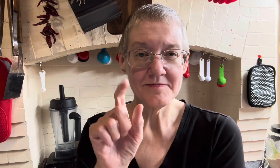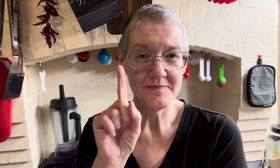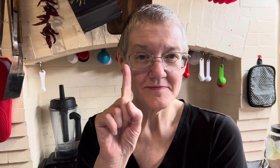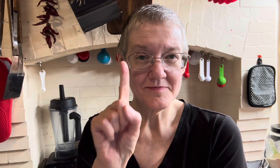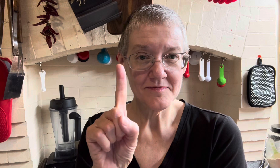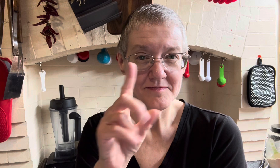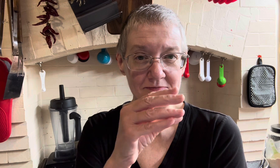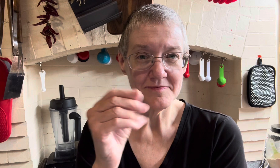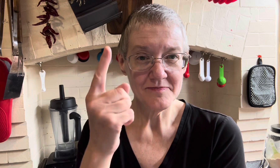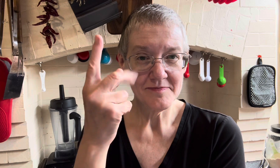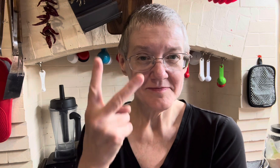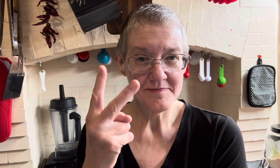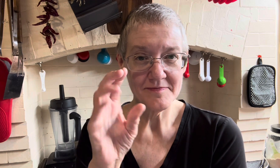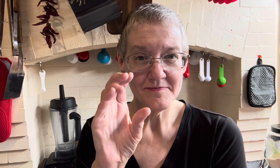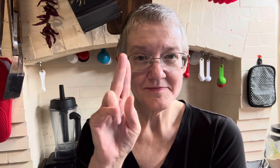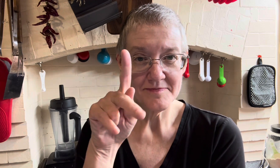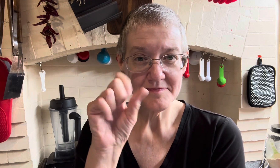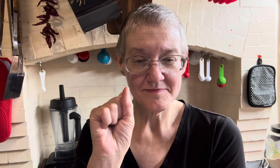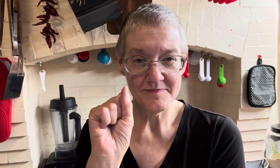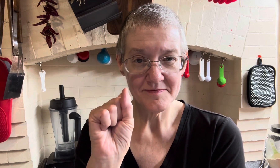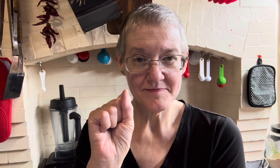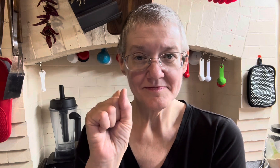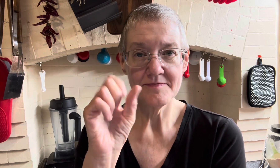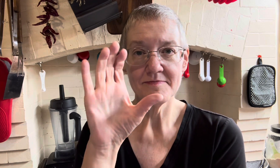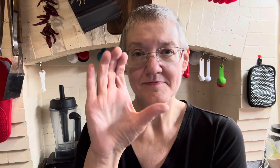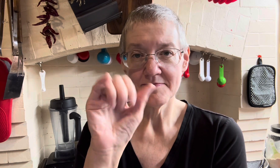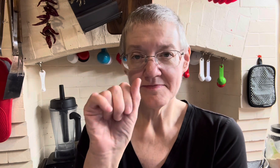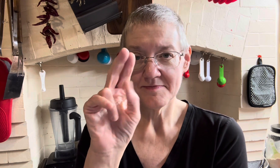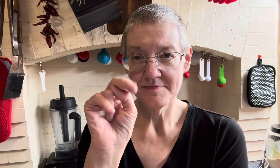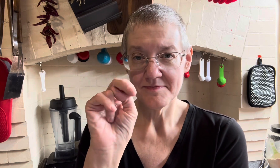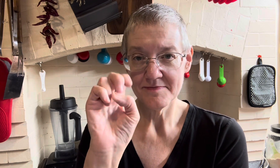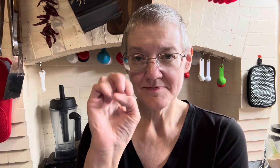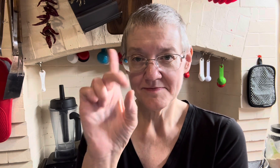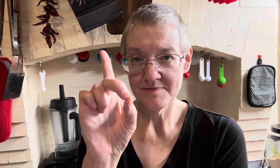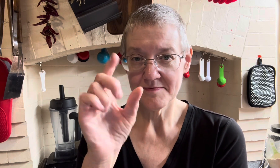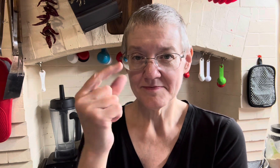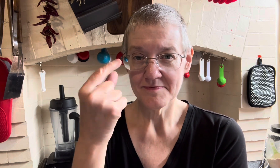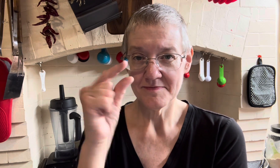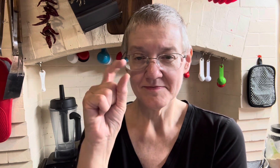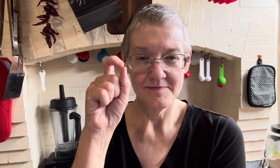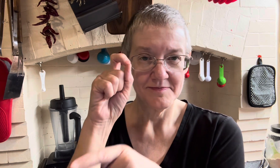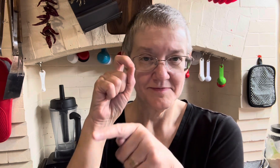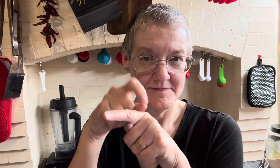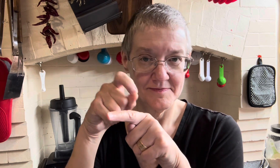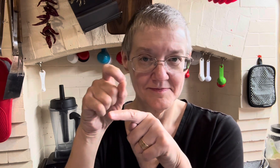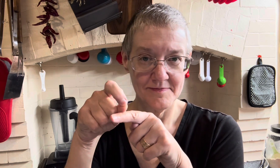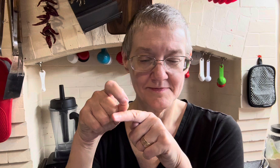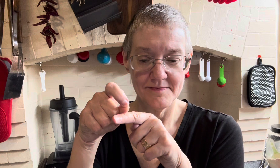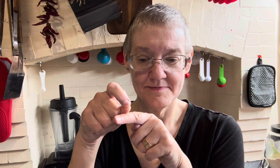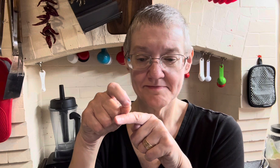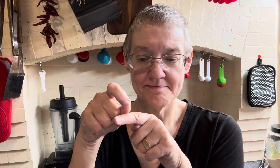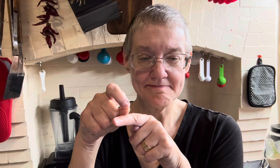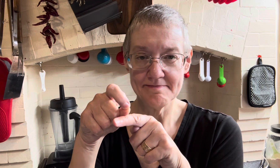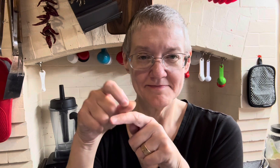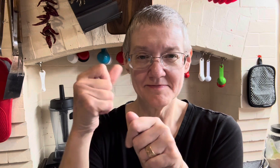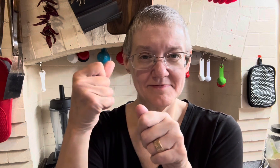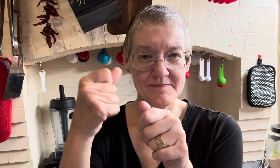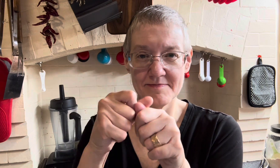with 1.5 cups of canned green beans. I don't know what the